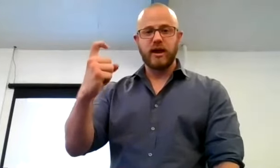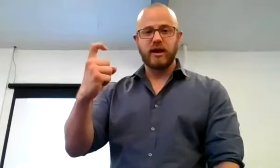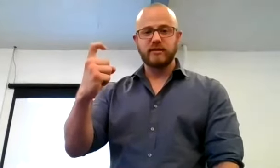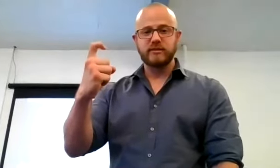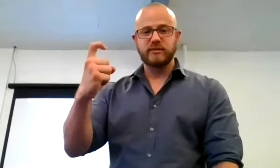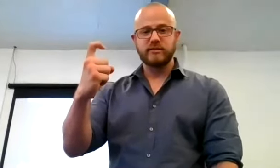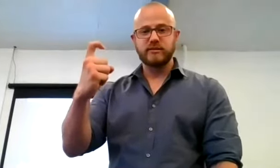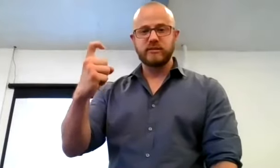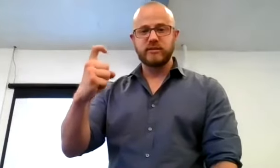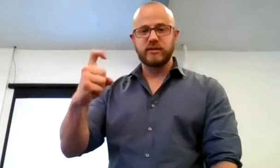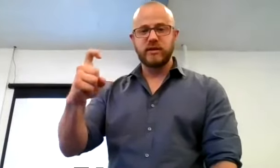X